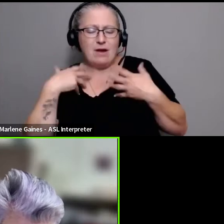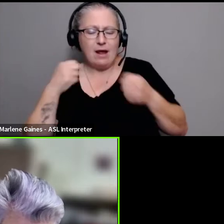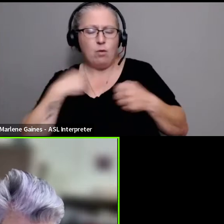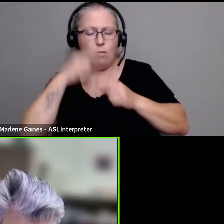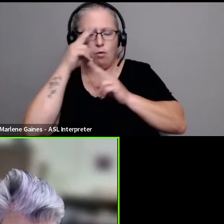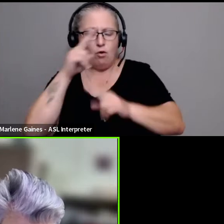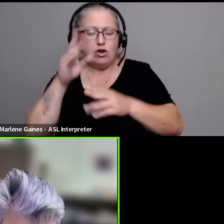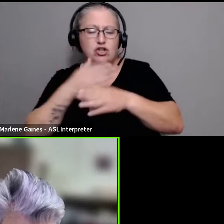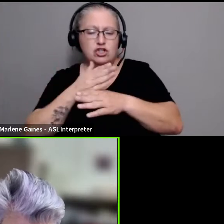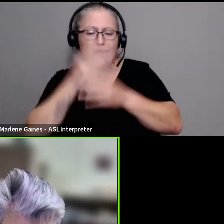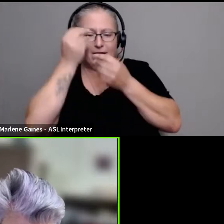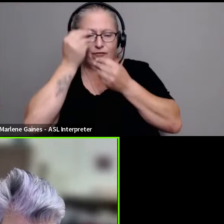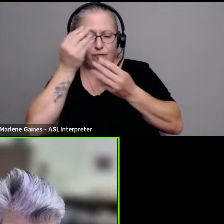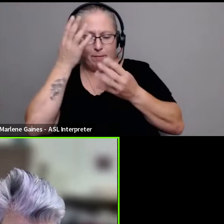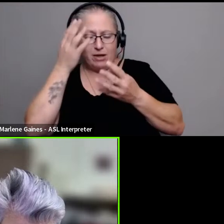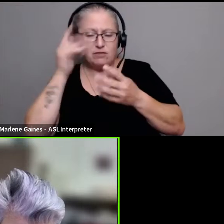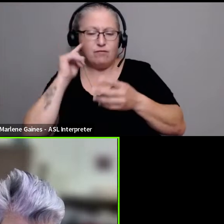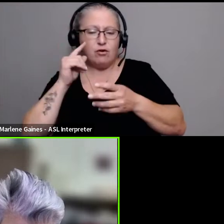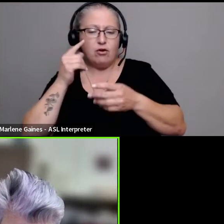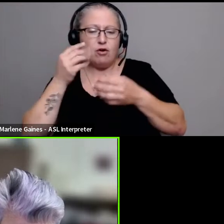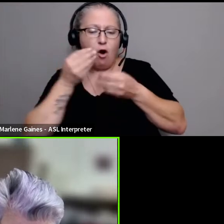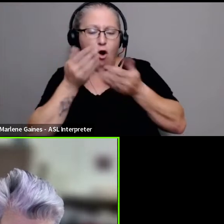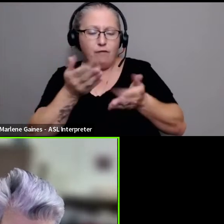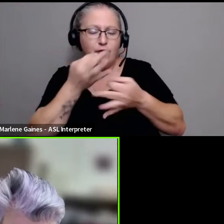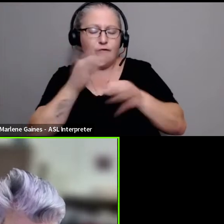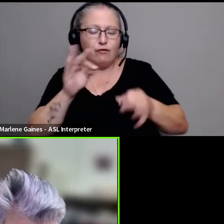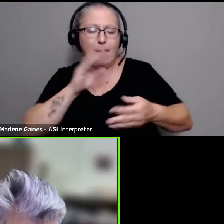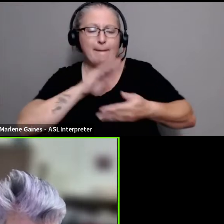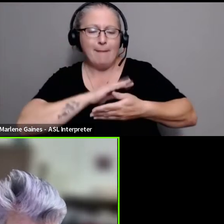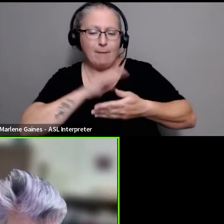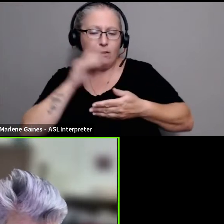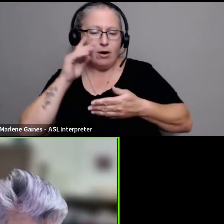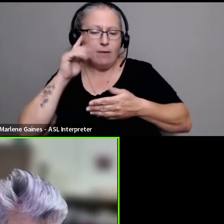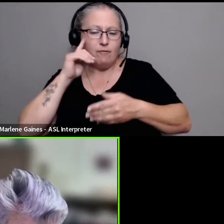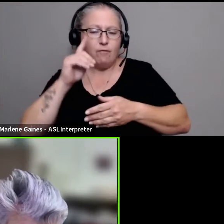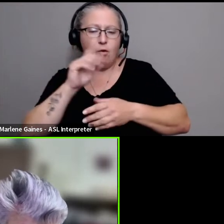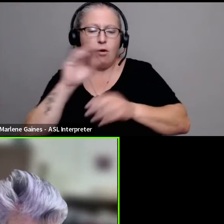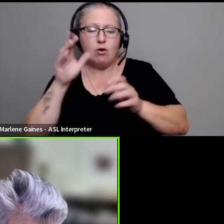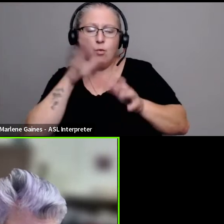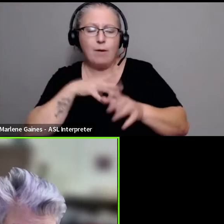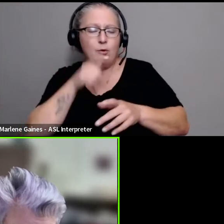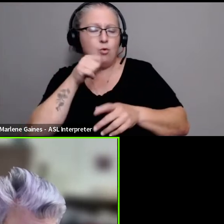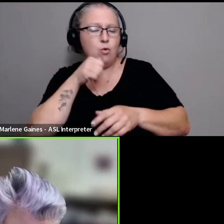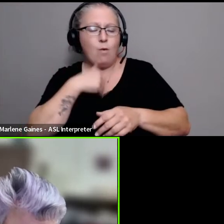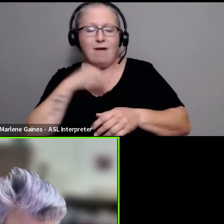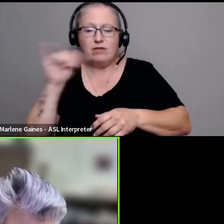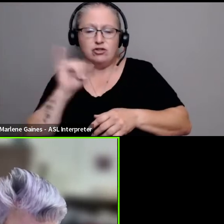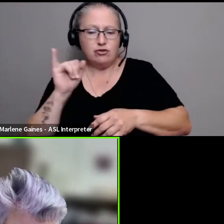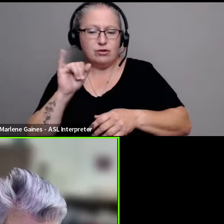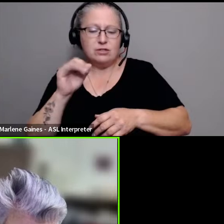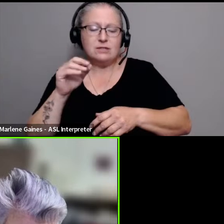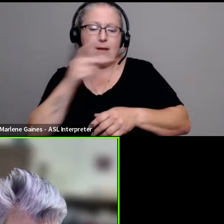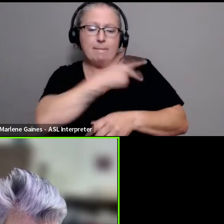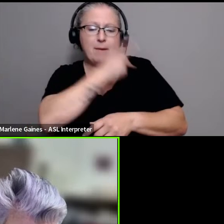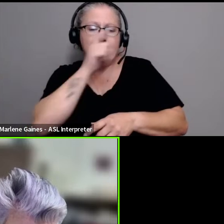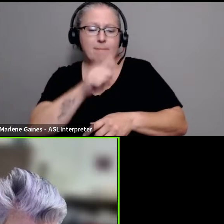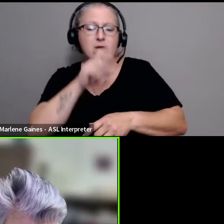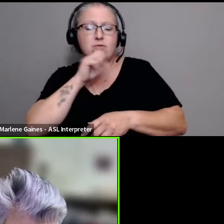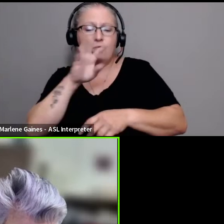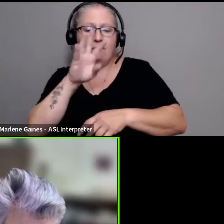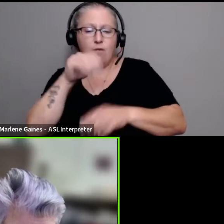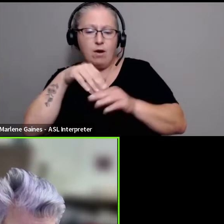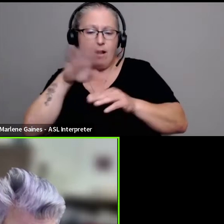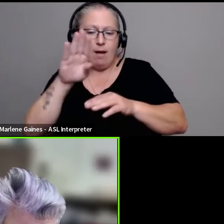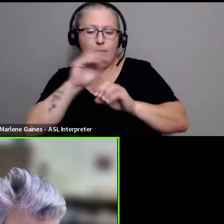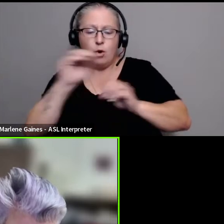information and offering free early detection mammograms to uninsured women in the community. Patients must be age 40 or over with